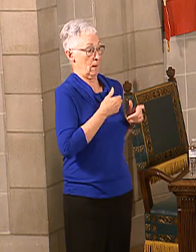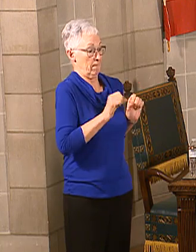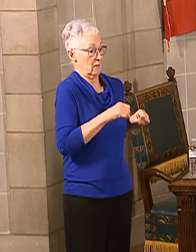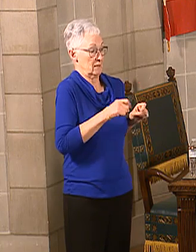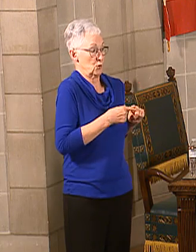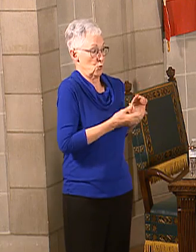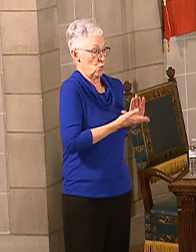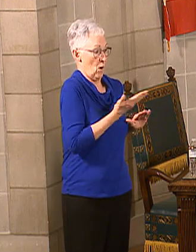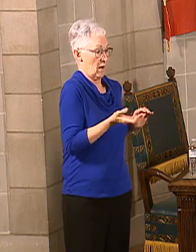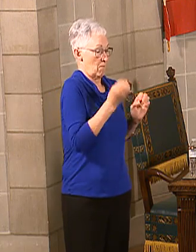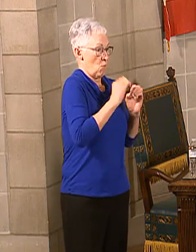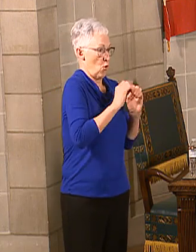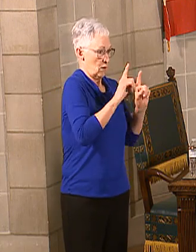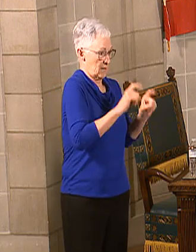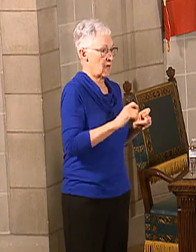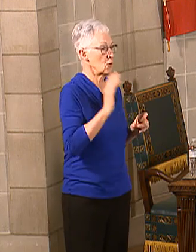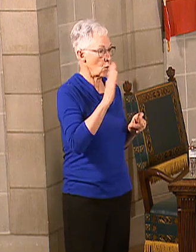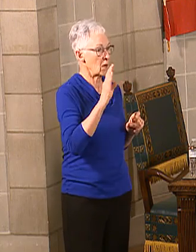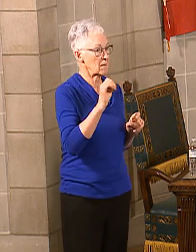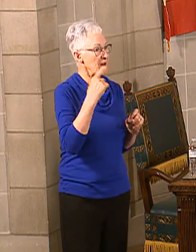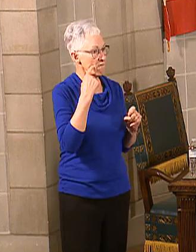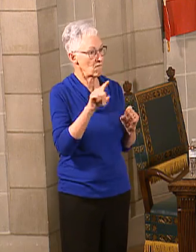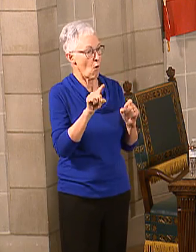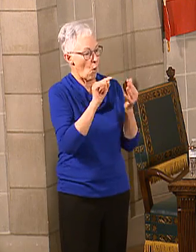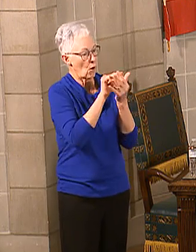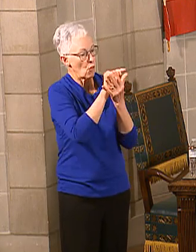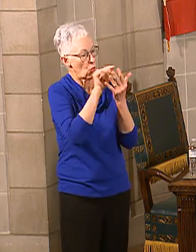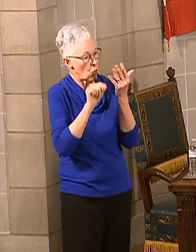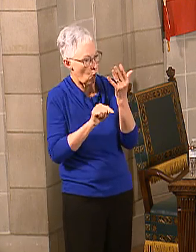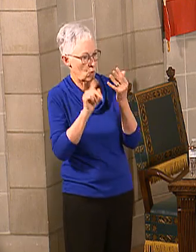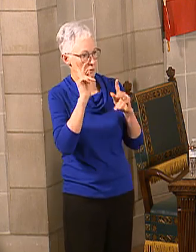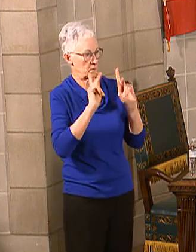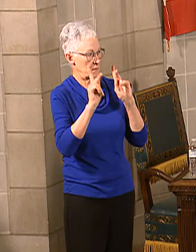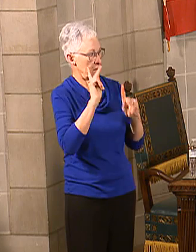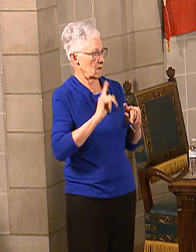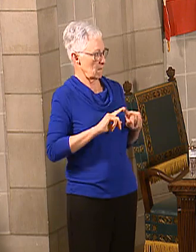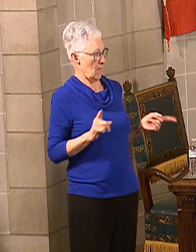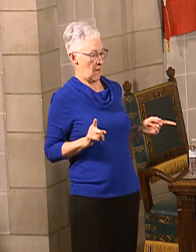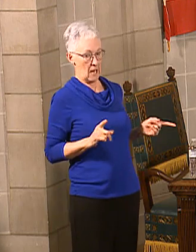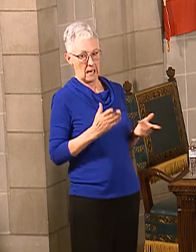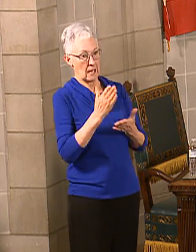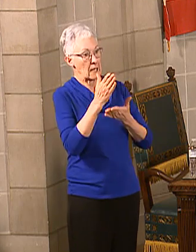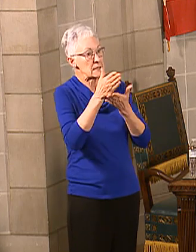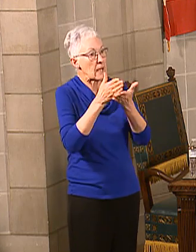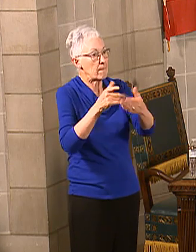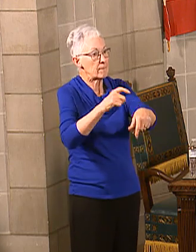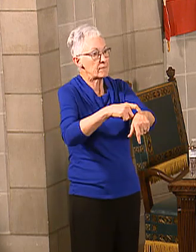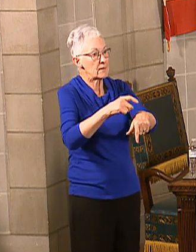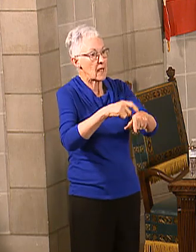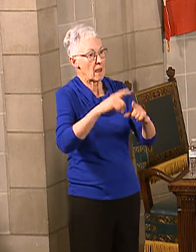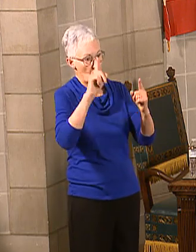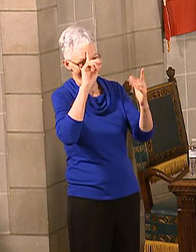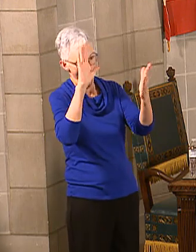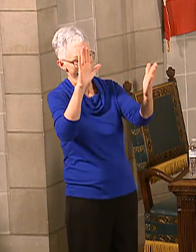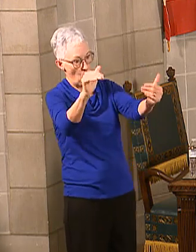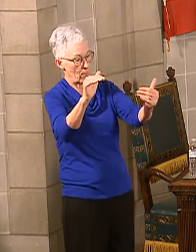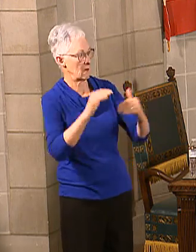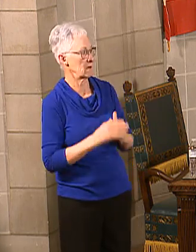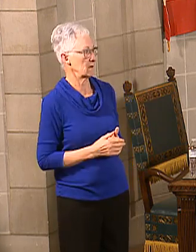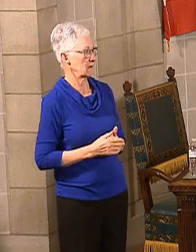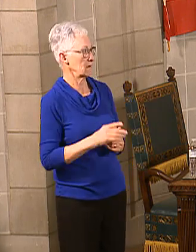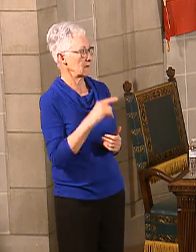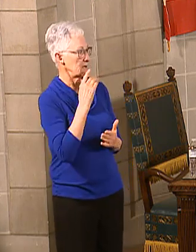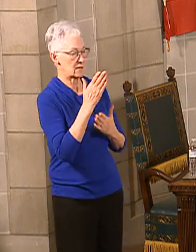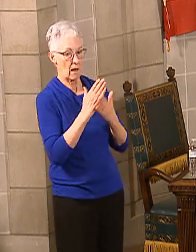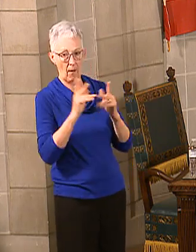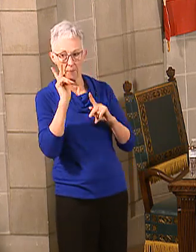governor says, at some point in time, hopefully, you can't imagine how many times we get emails that say, hey, use our test. It's going to